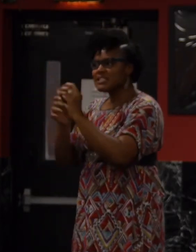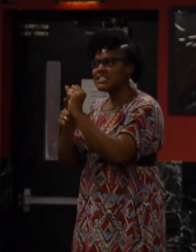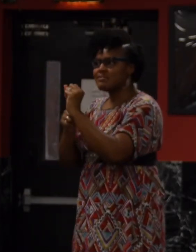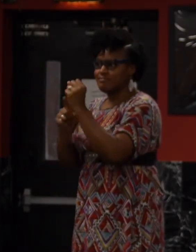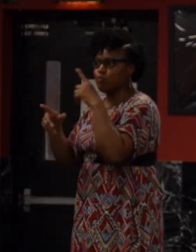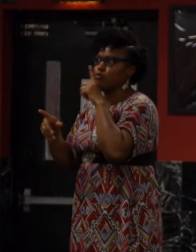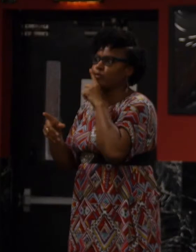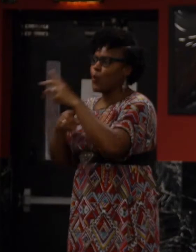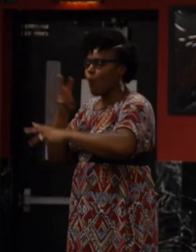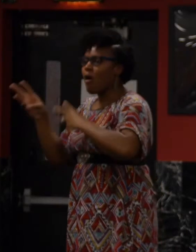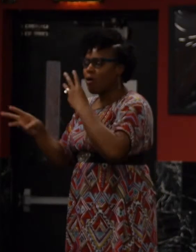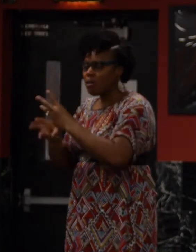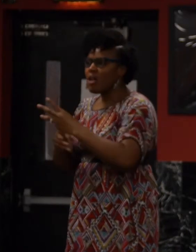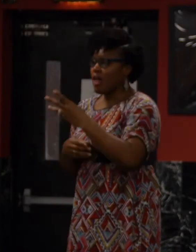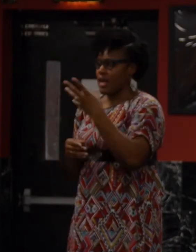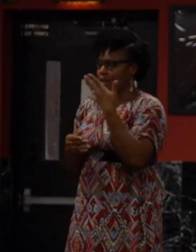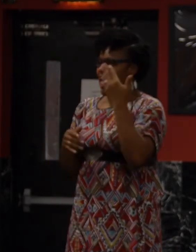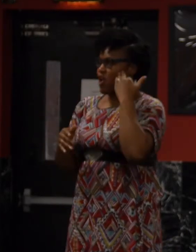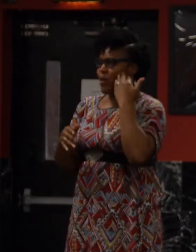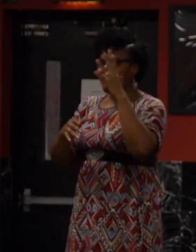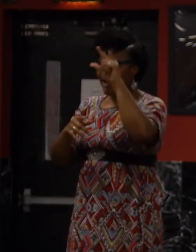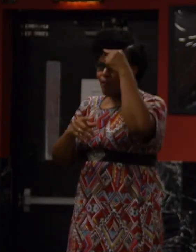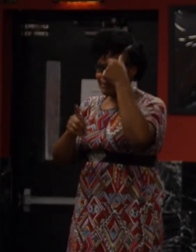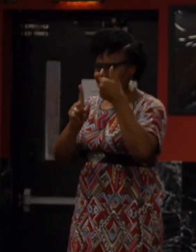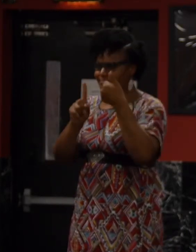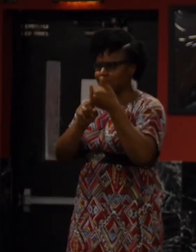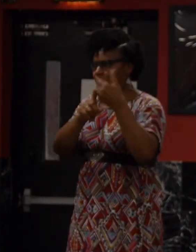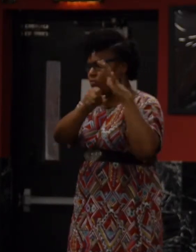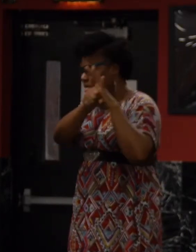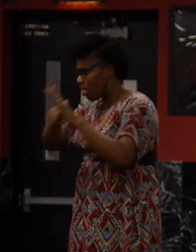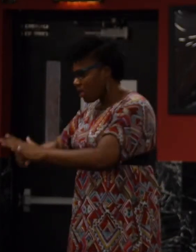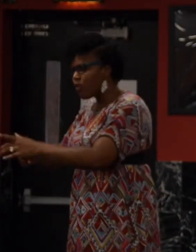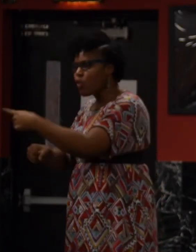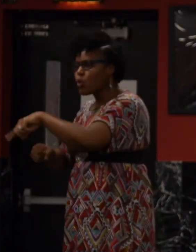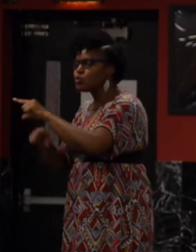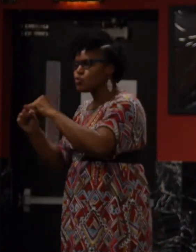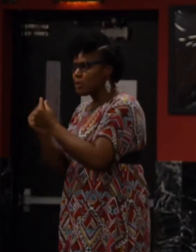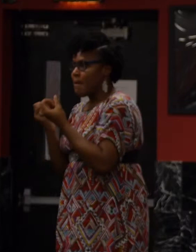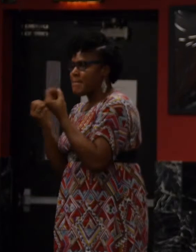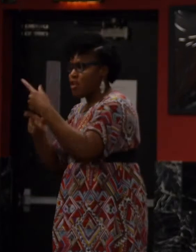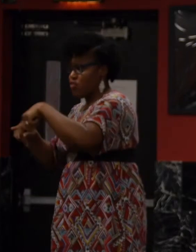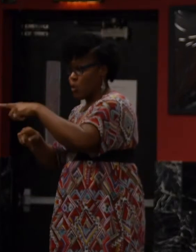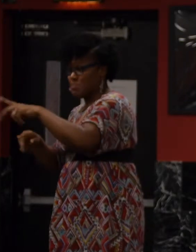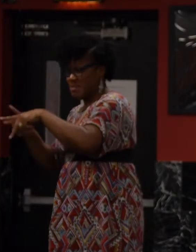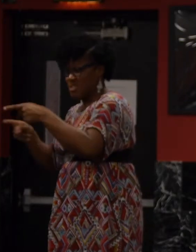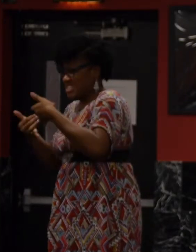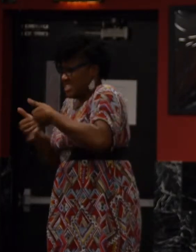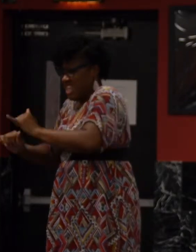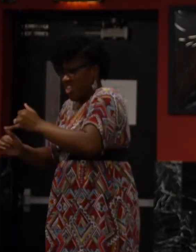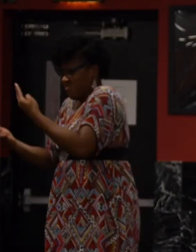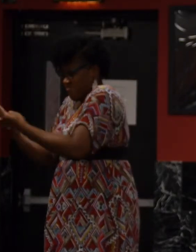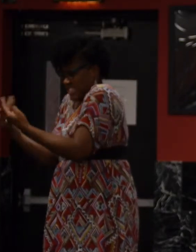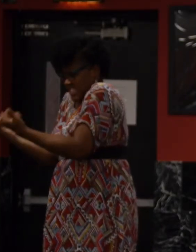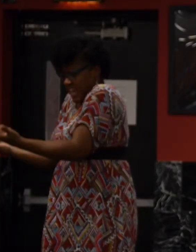of the state brought down upon them, and many of them are still incarcerated to this day. And so I think